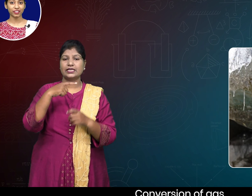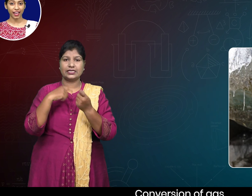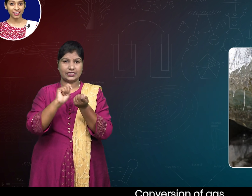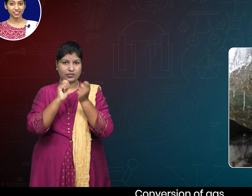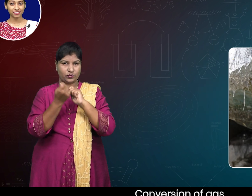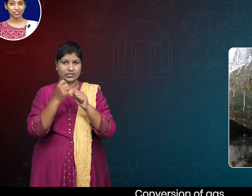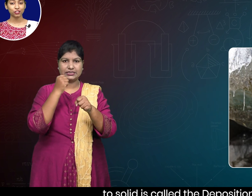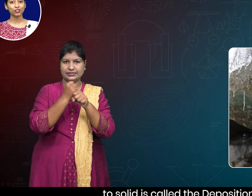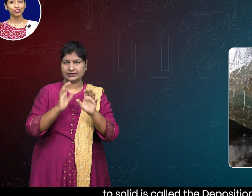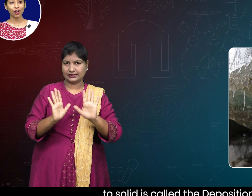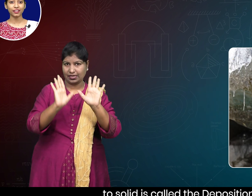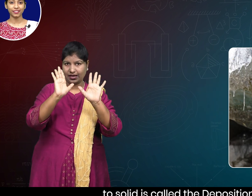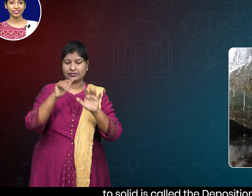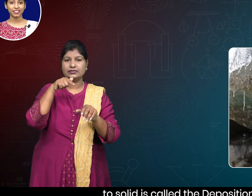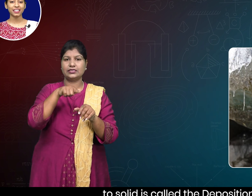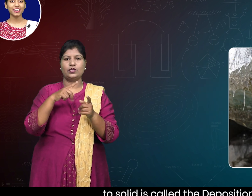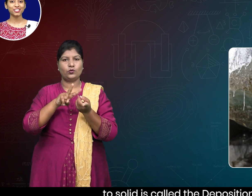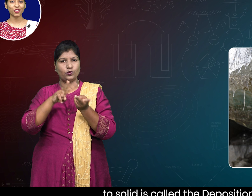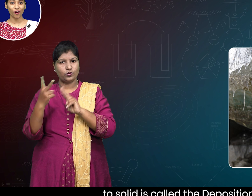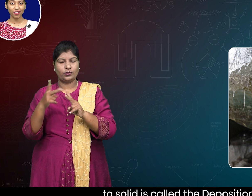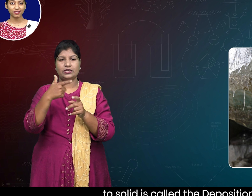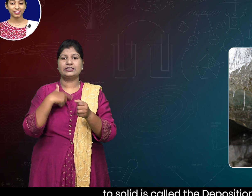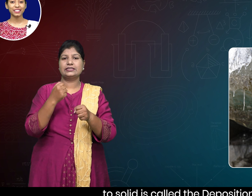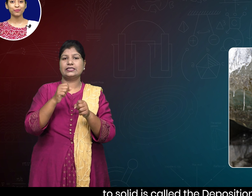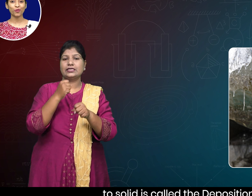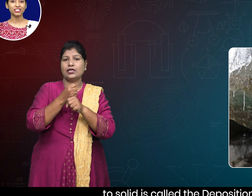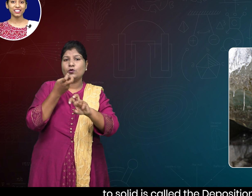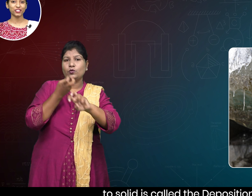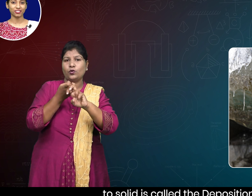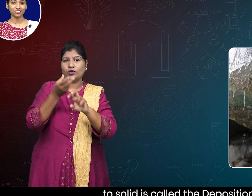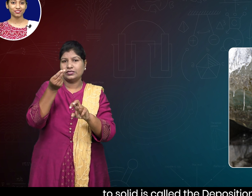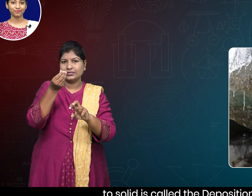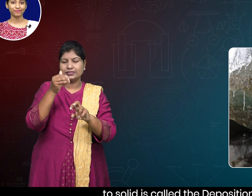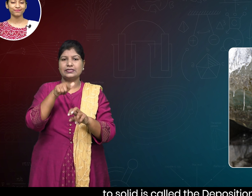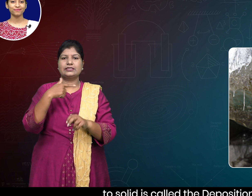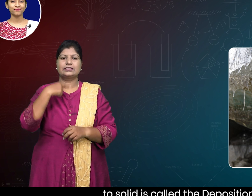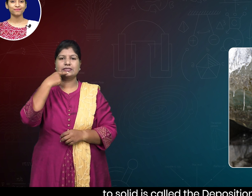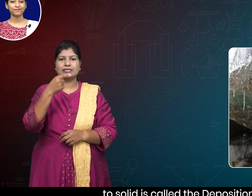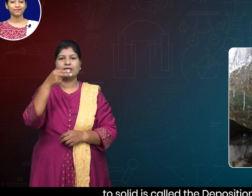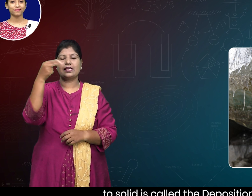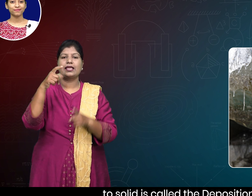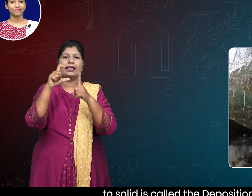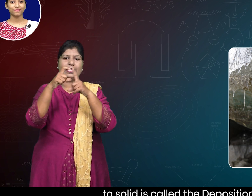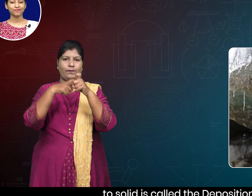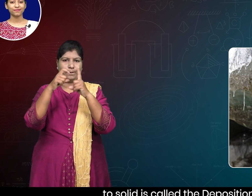Conversion of gas to solid is called deposition.